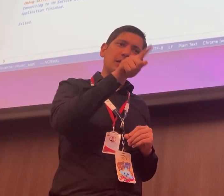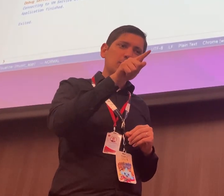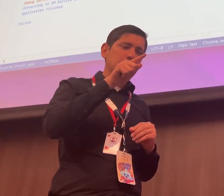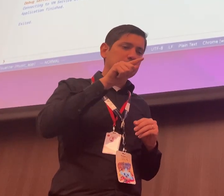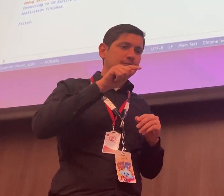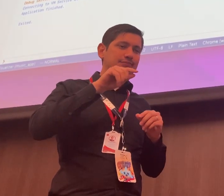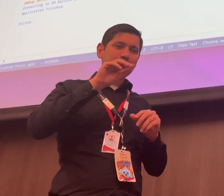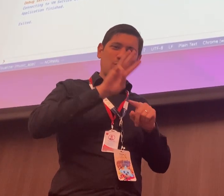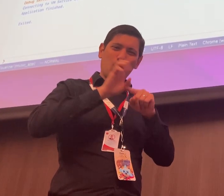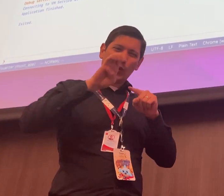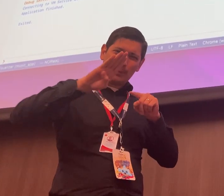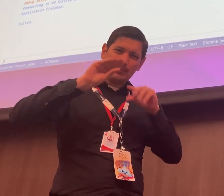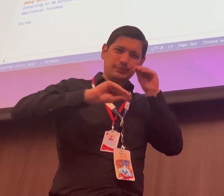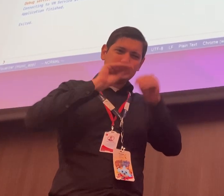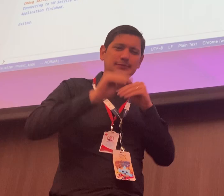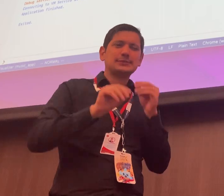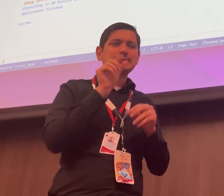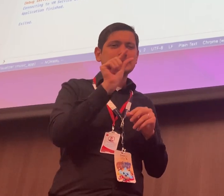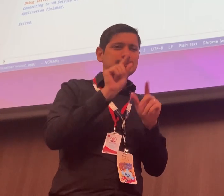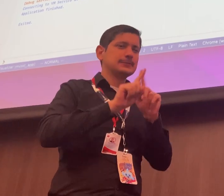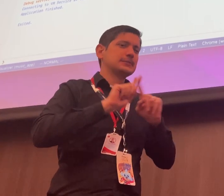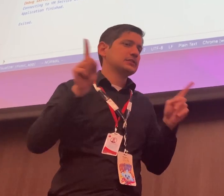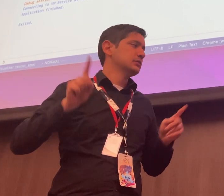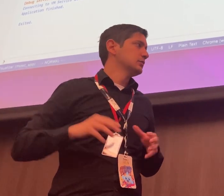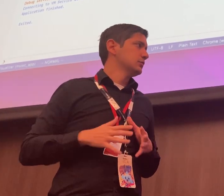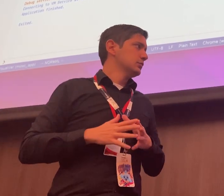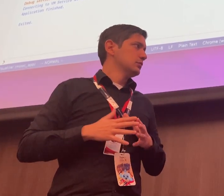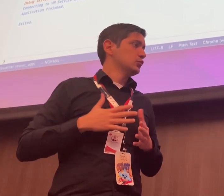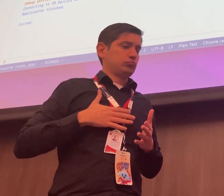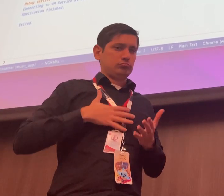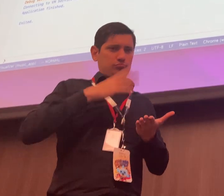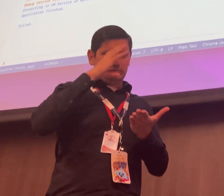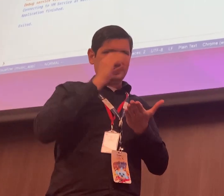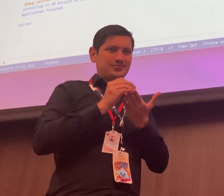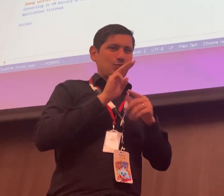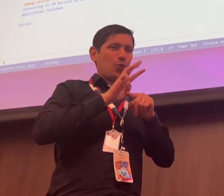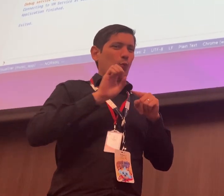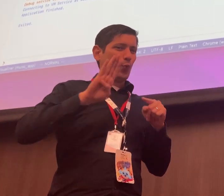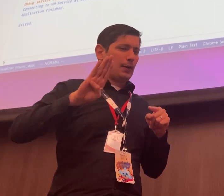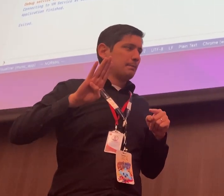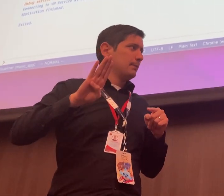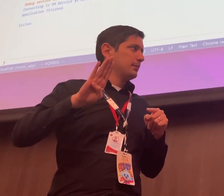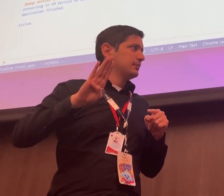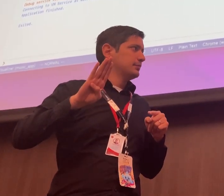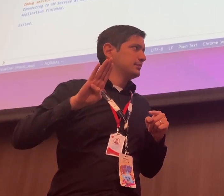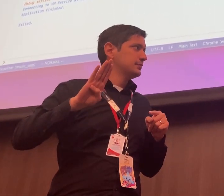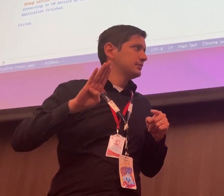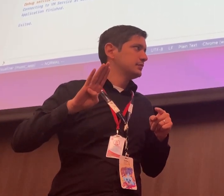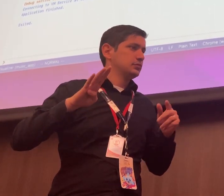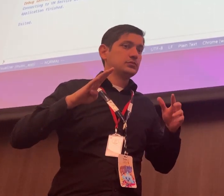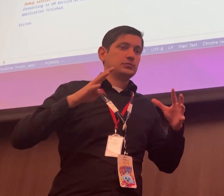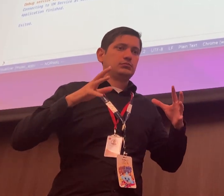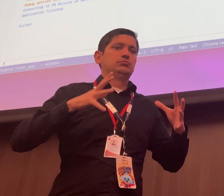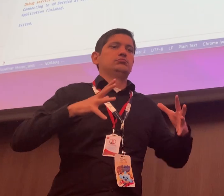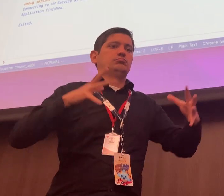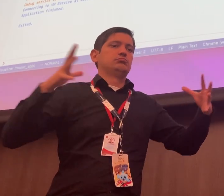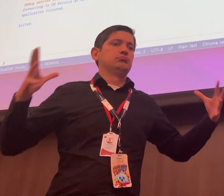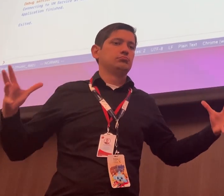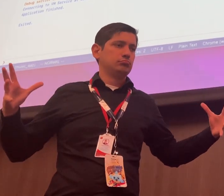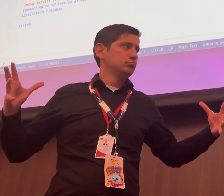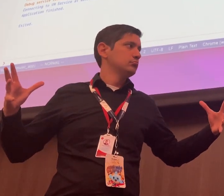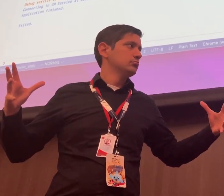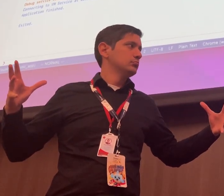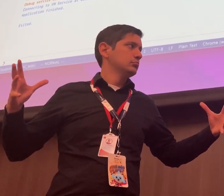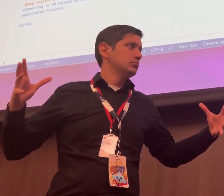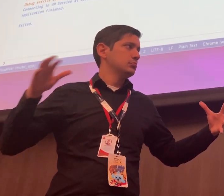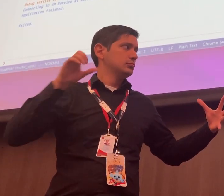building websites is a little different. So I think of web apps and websites as kind of two ends of the spectrum. You know, in the beginning there were